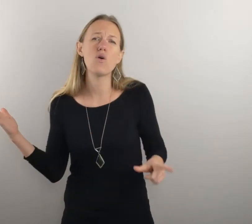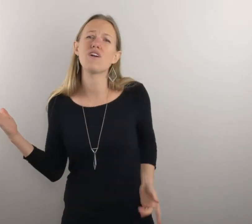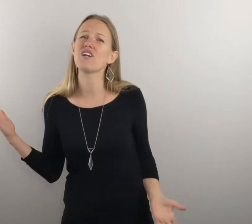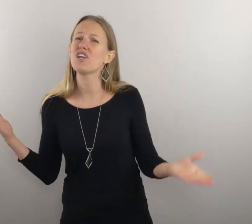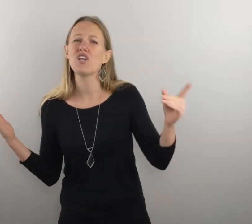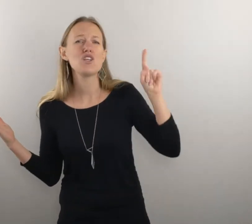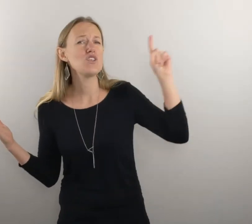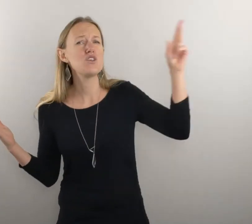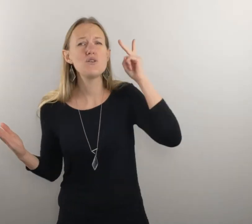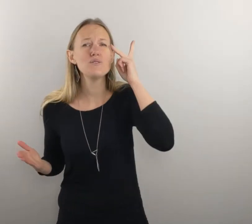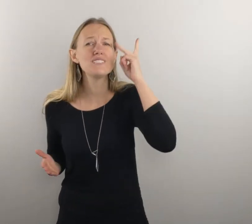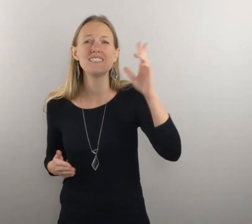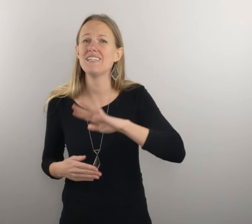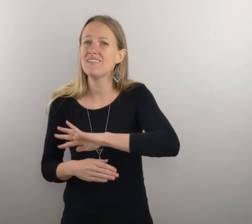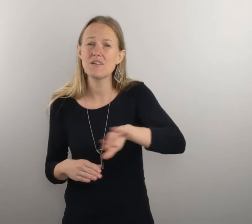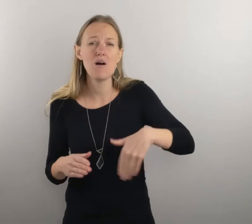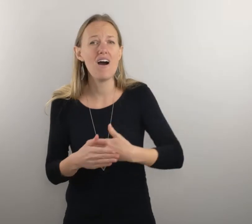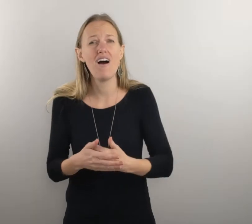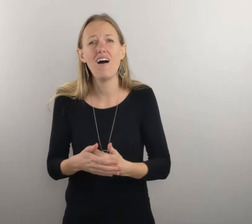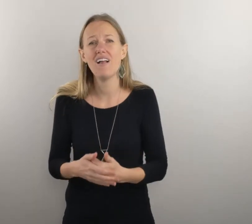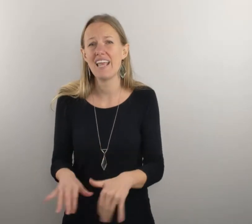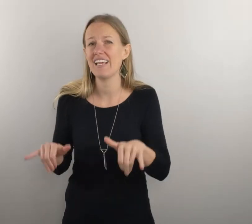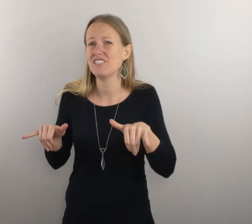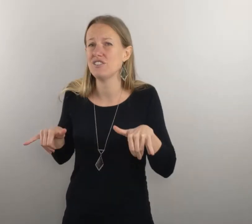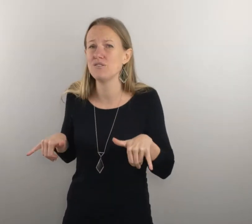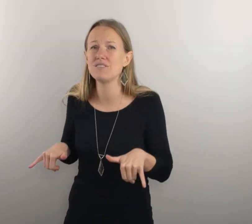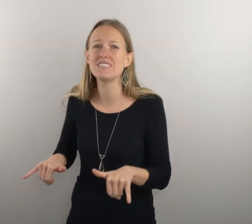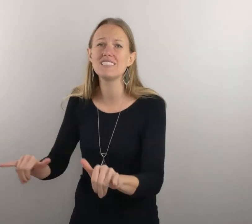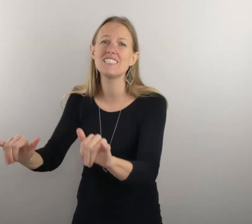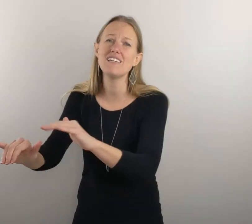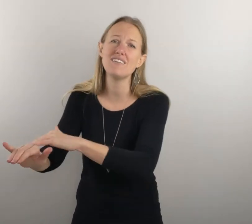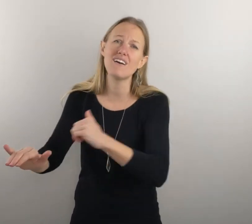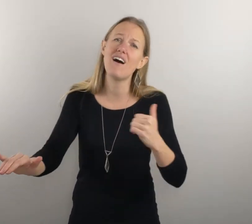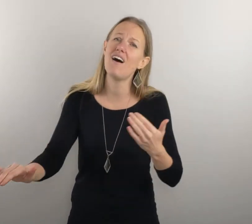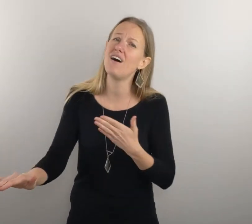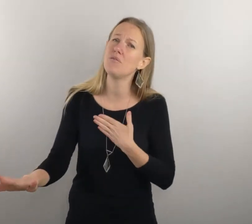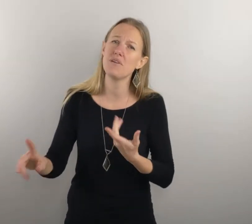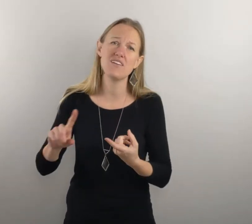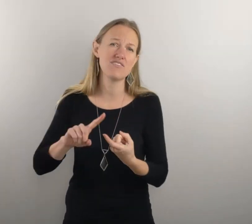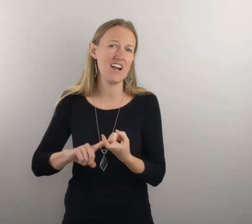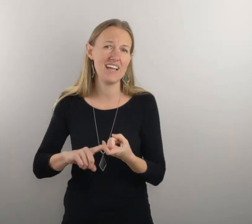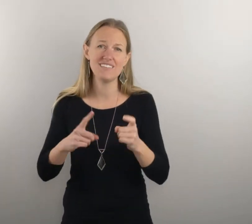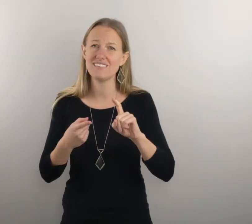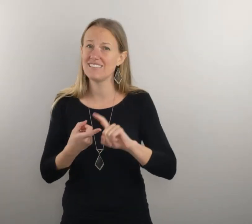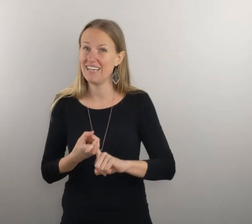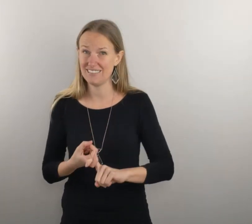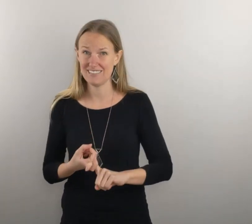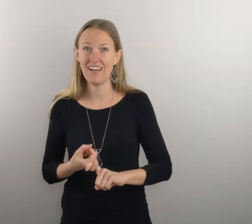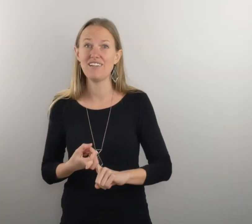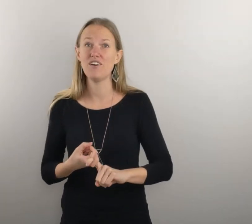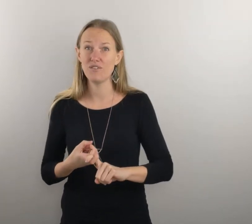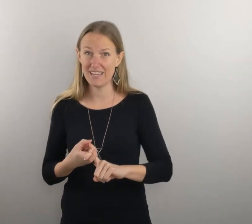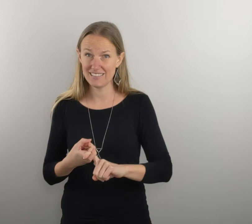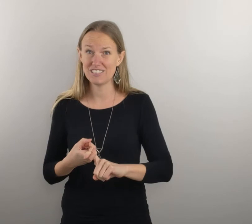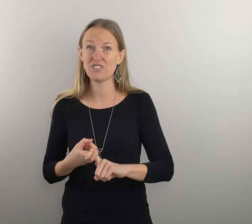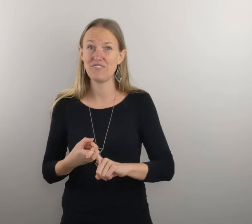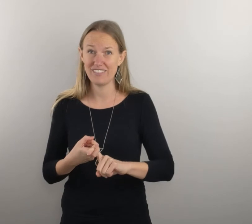Lord, you see them all and you still call me friend. Yes, I know that is a